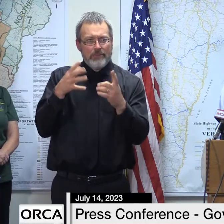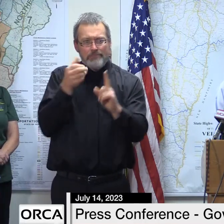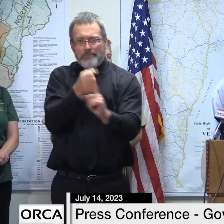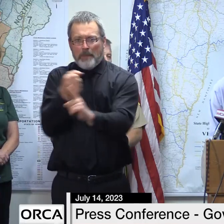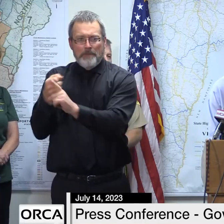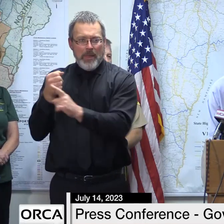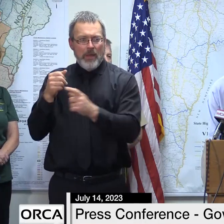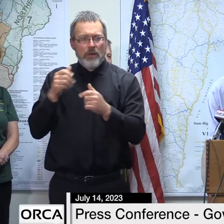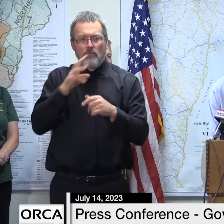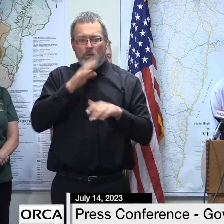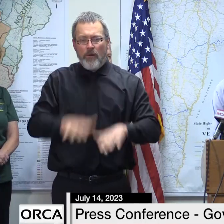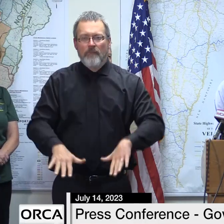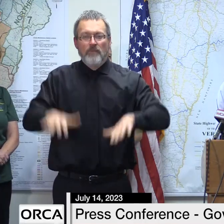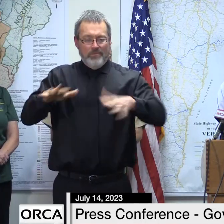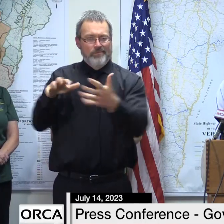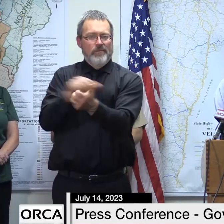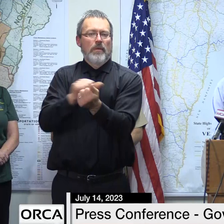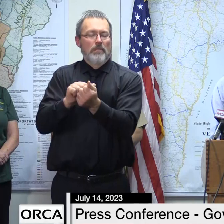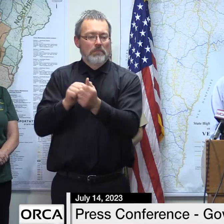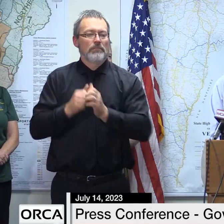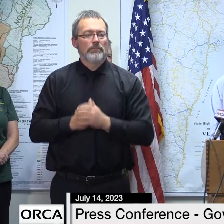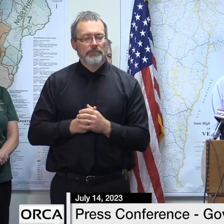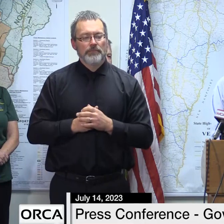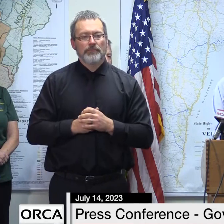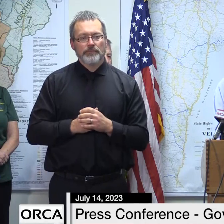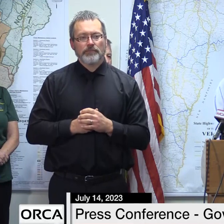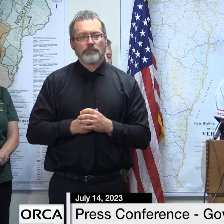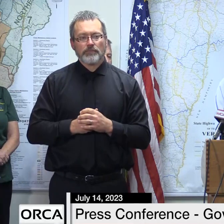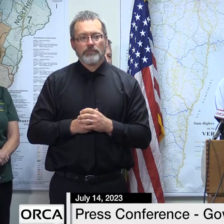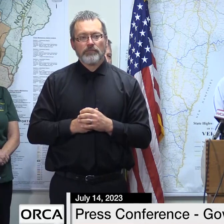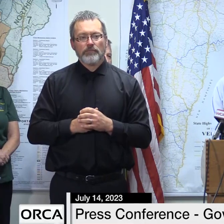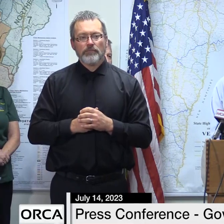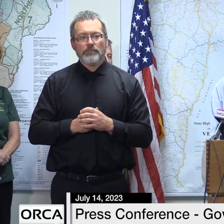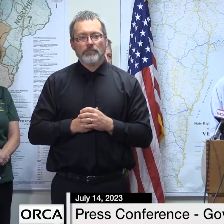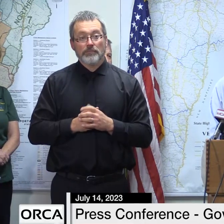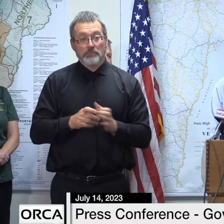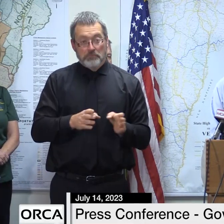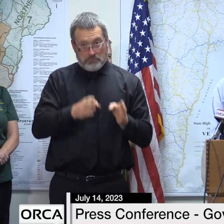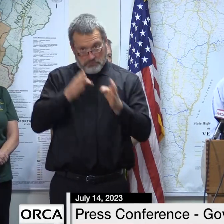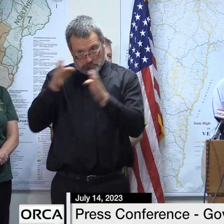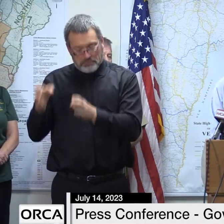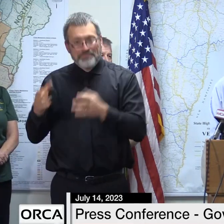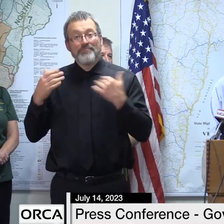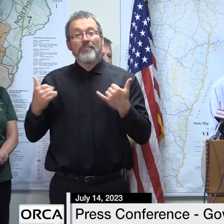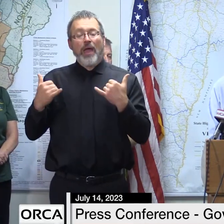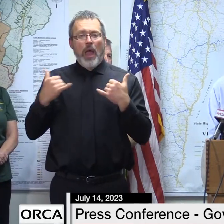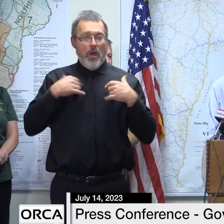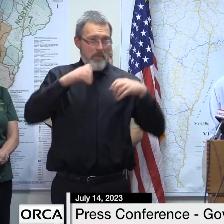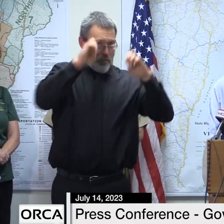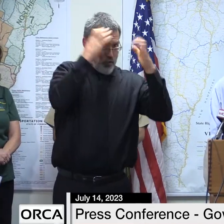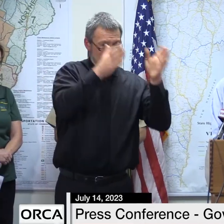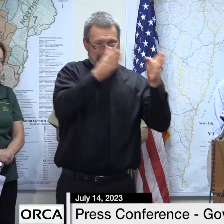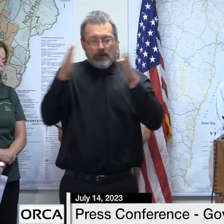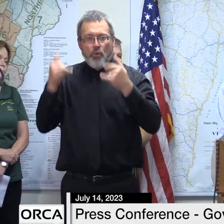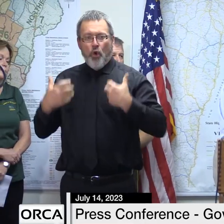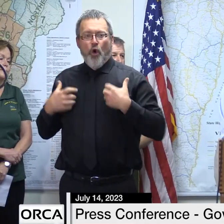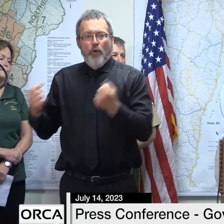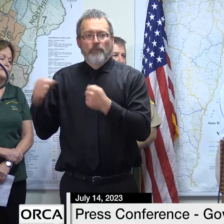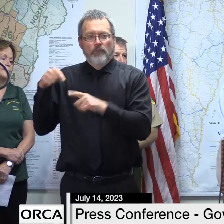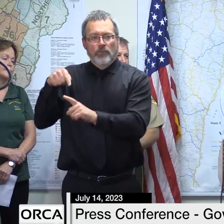causes. And when it comes to recovery, the federal government continues to be incredibly